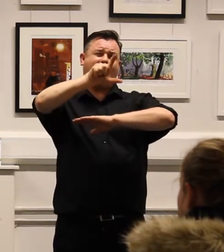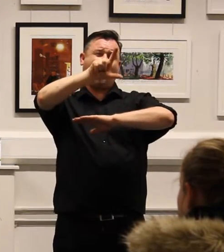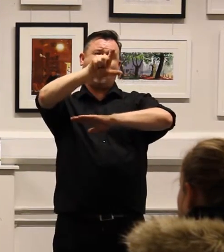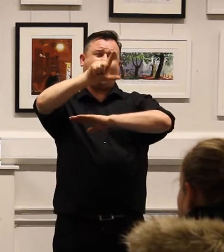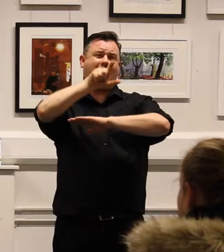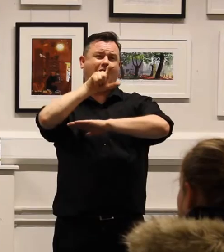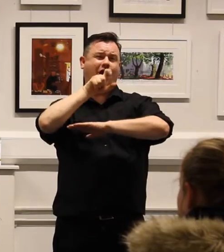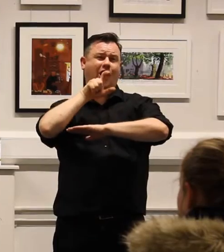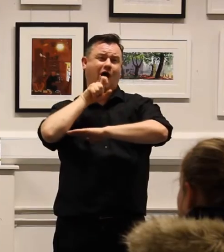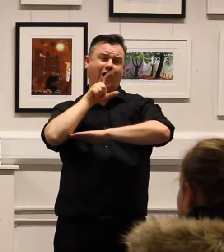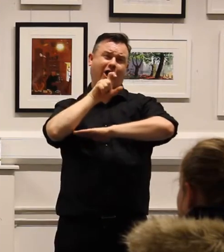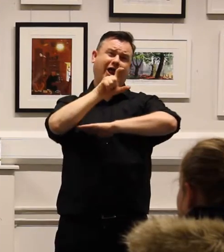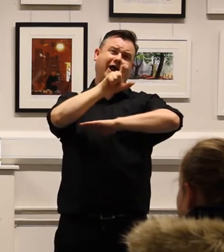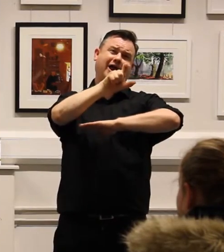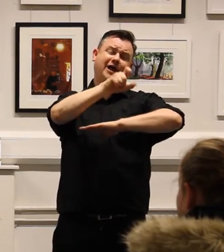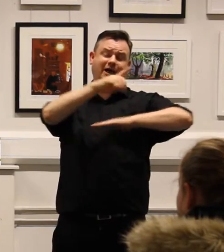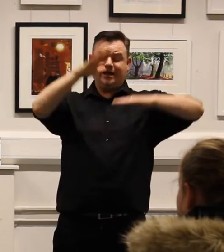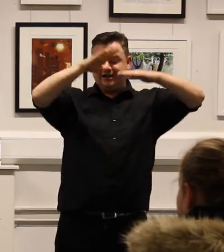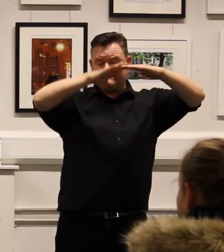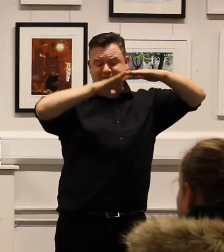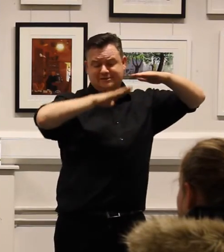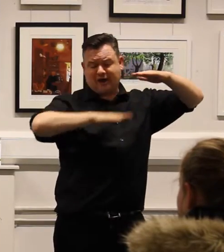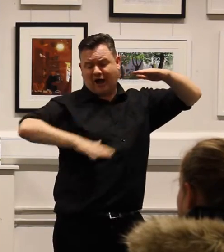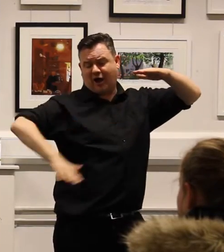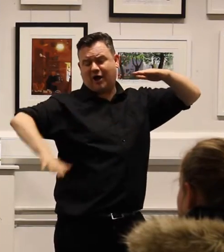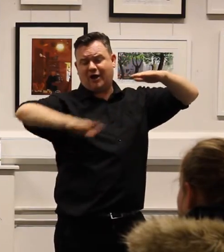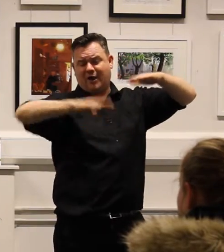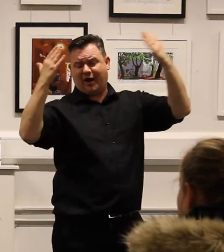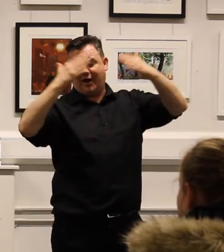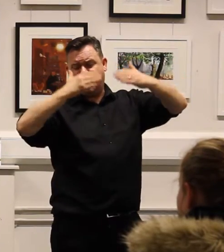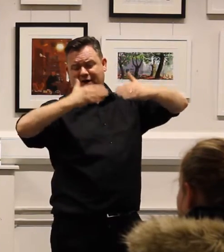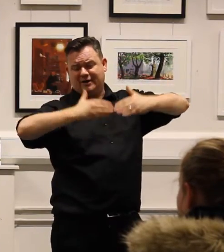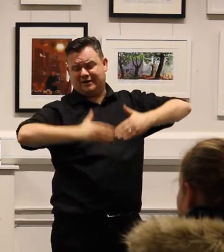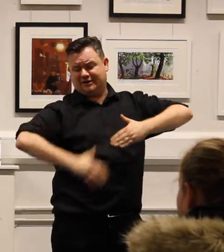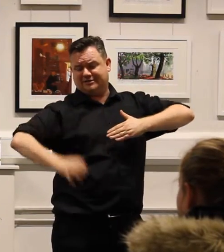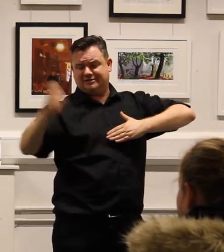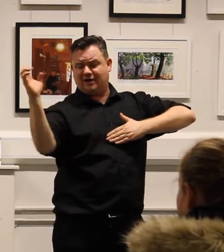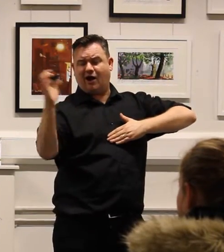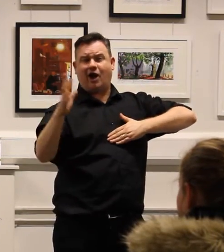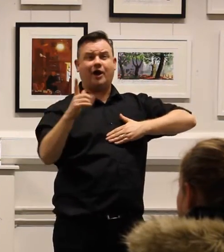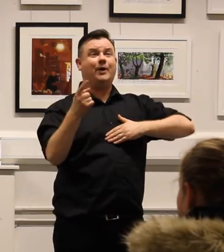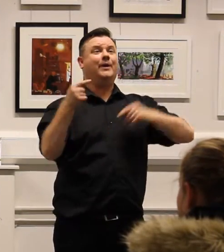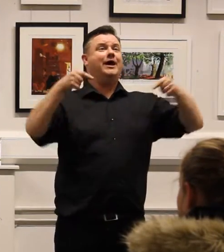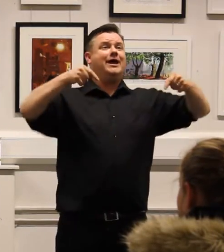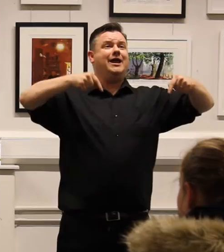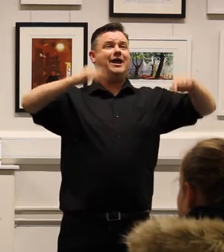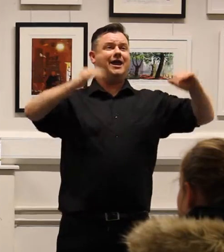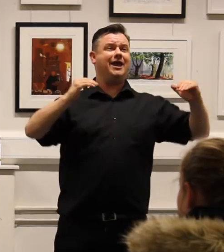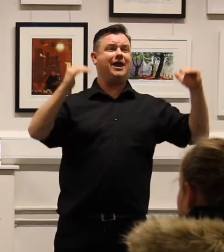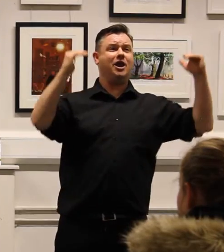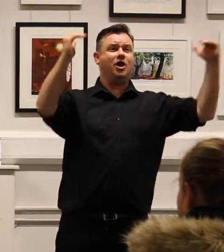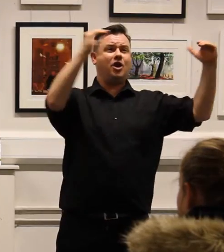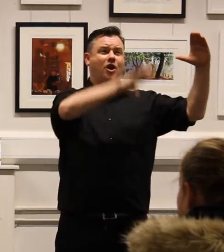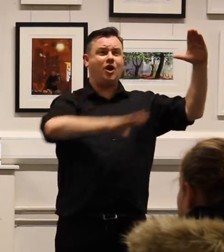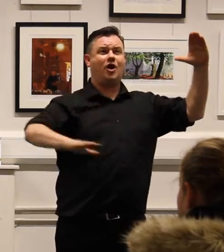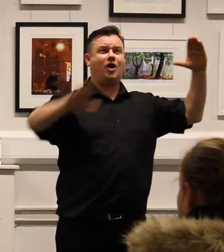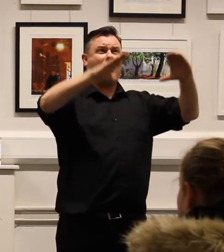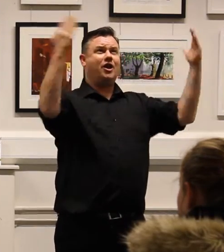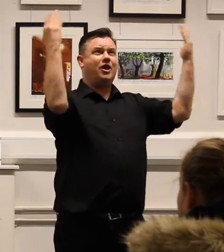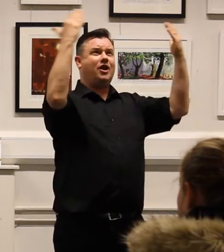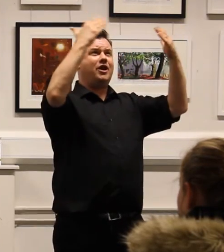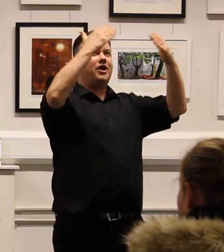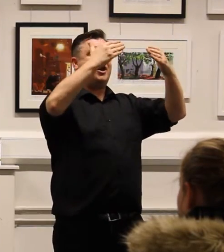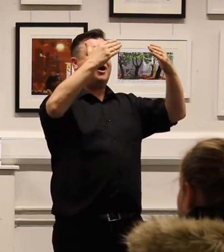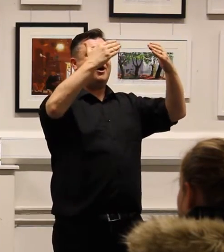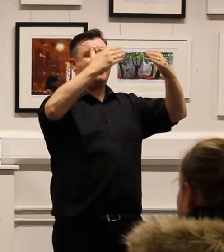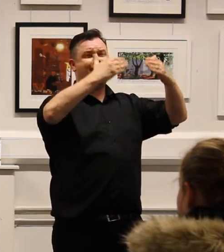calling, and the south is bathed in midnight sun, while here at noise the night is